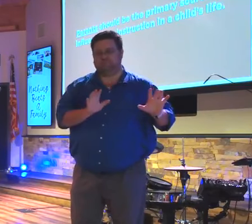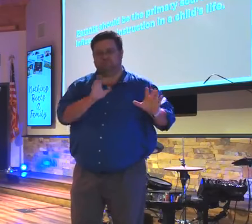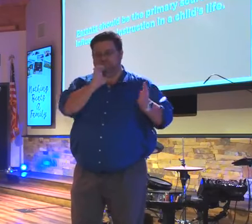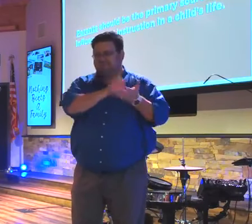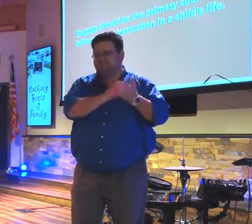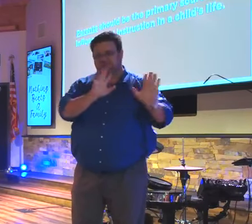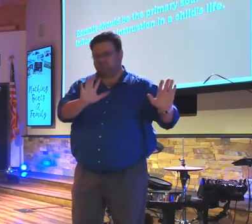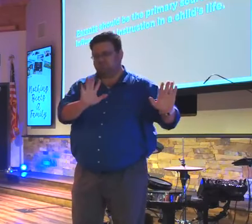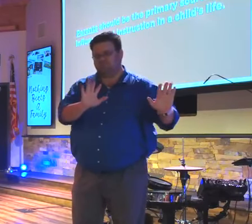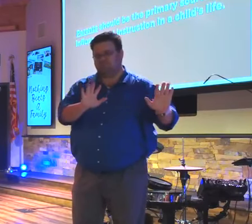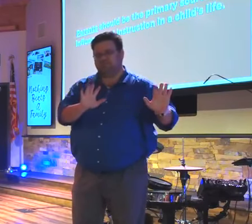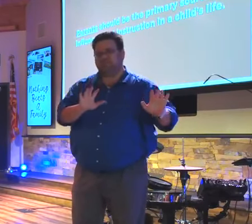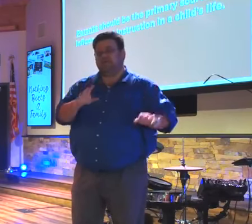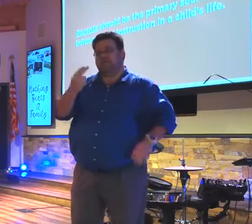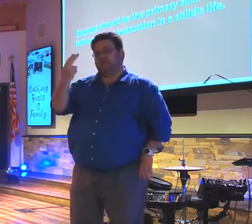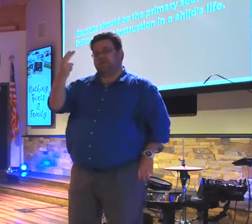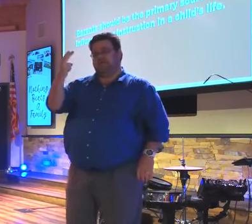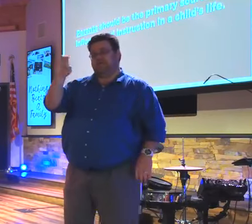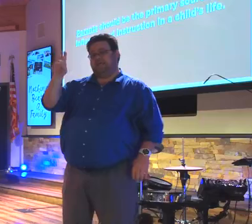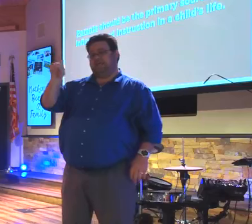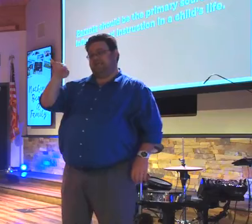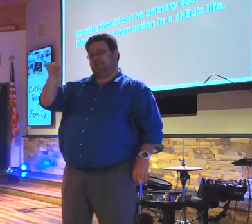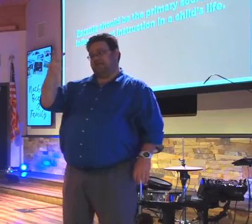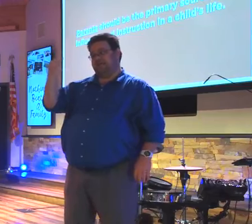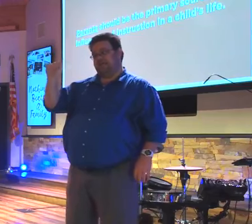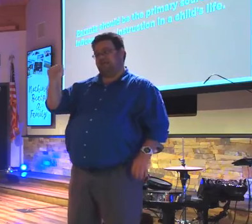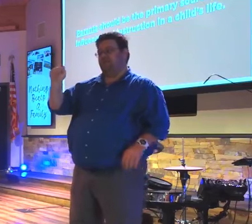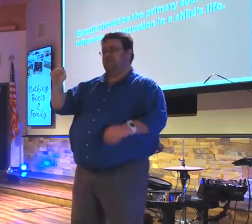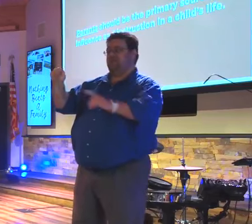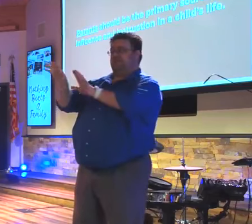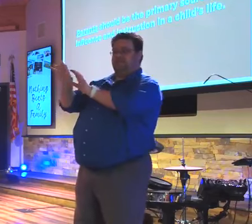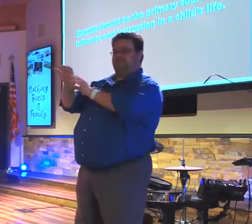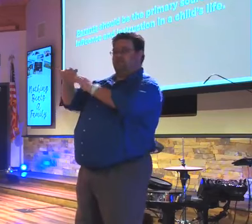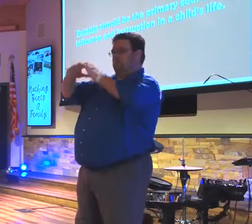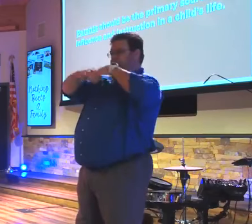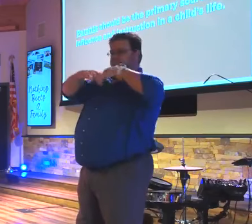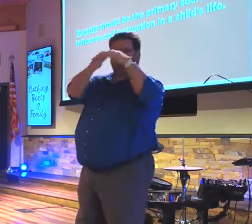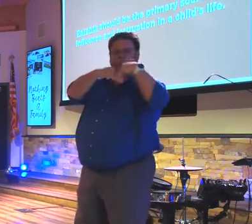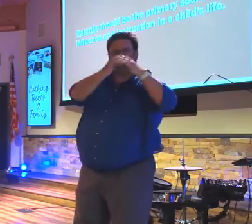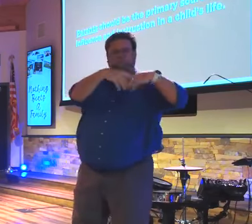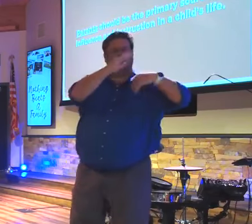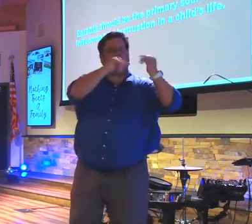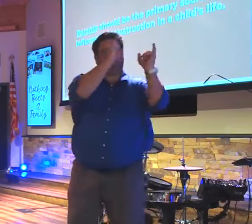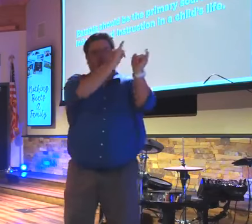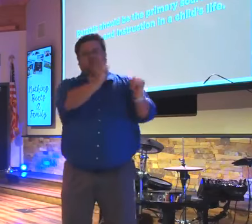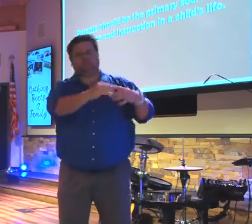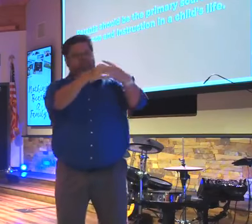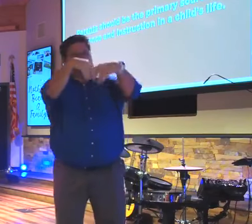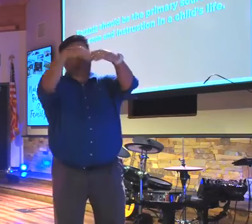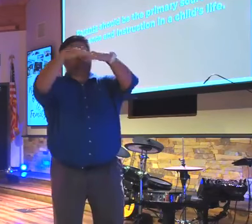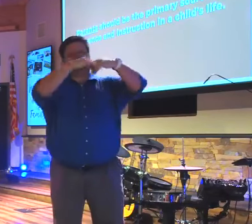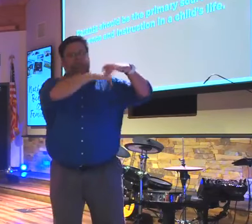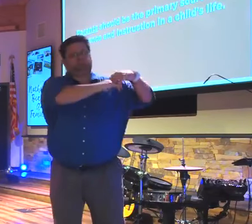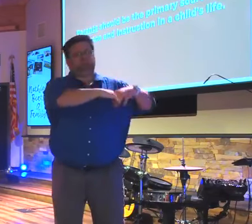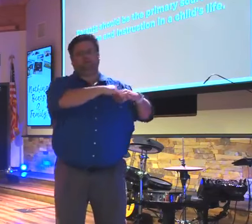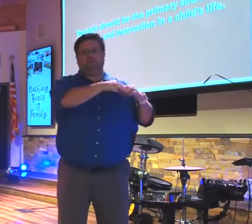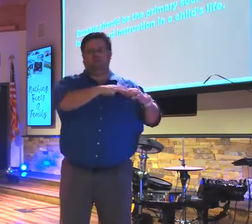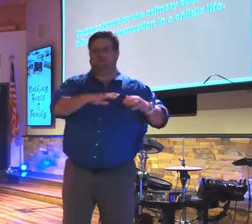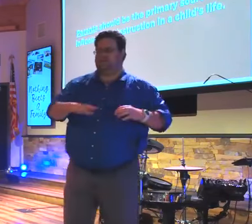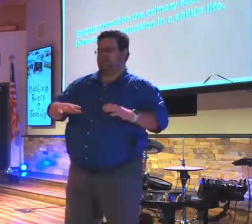and ungodly. Hezekiah comes in, cleans house. He tears down all the high places where all the idol worship was